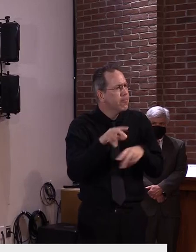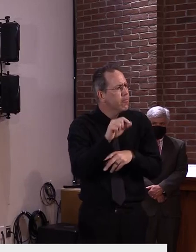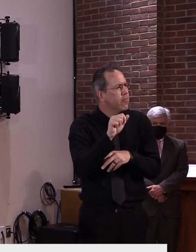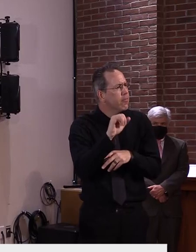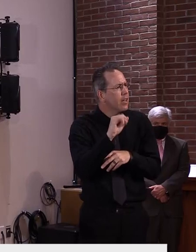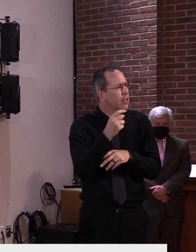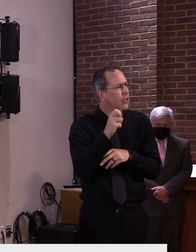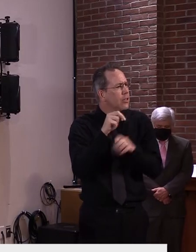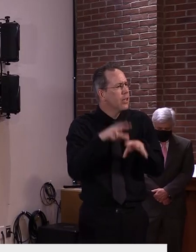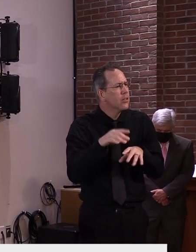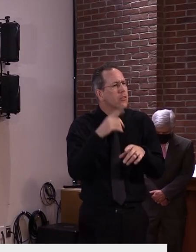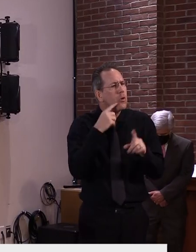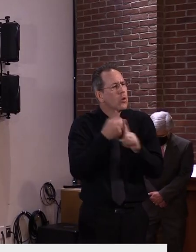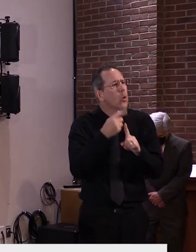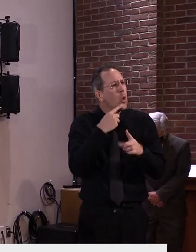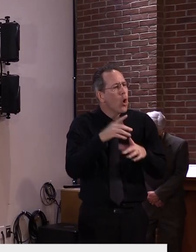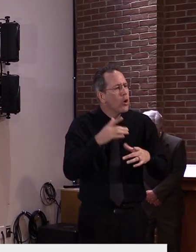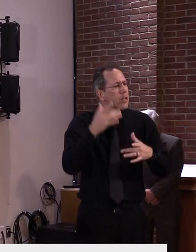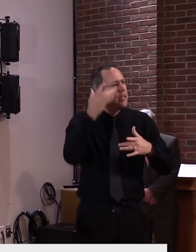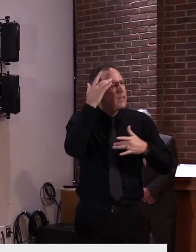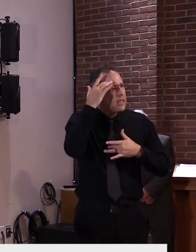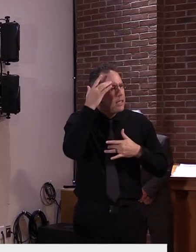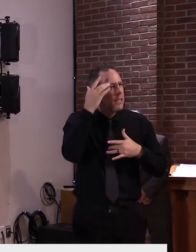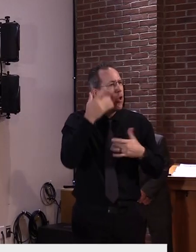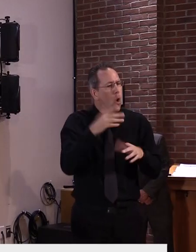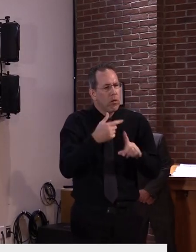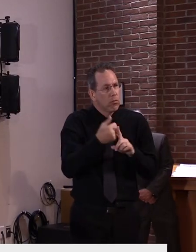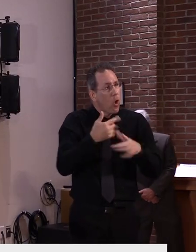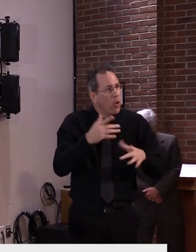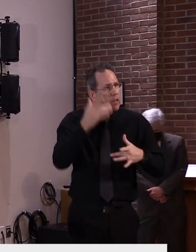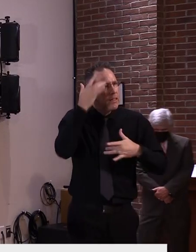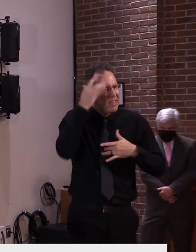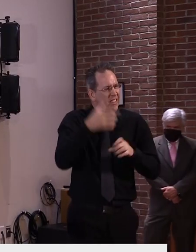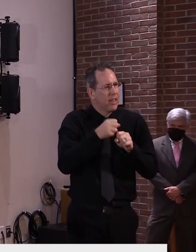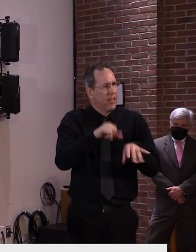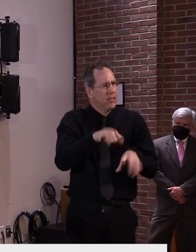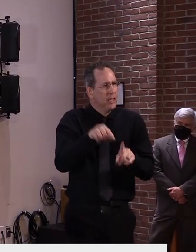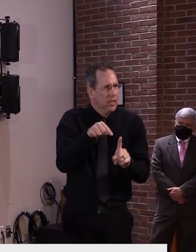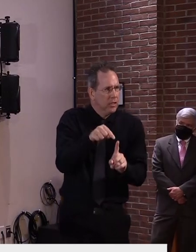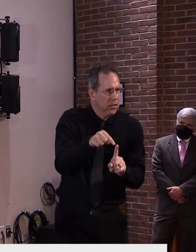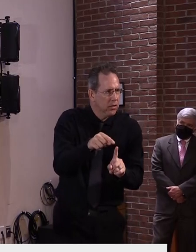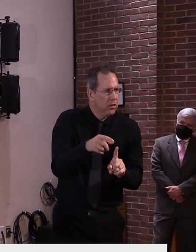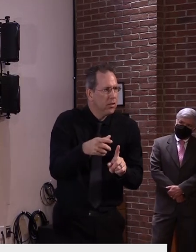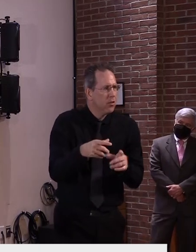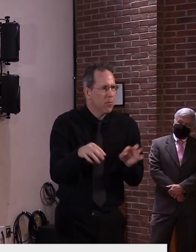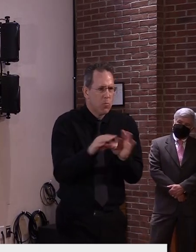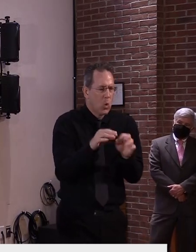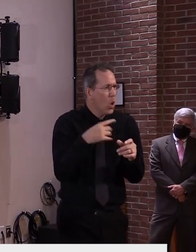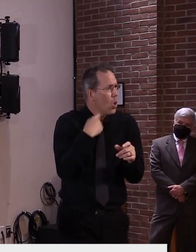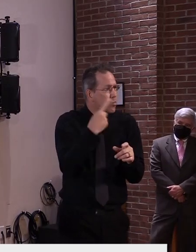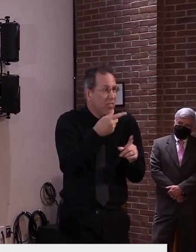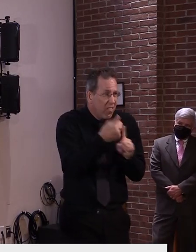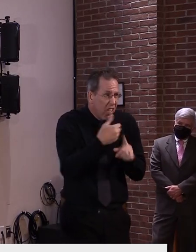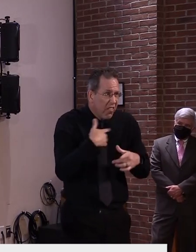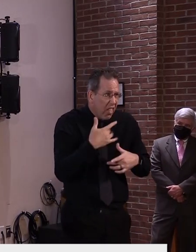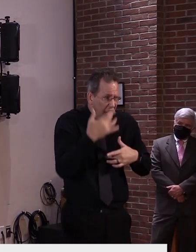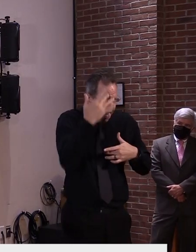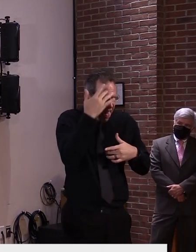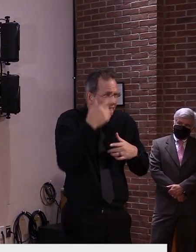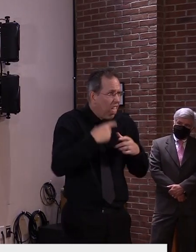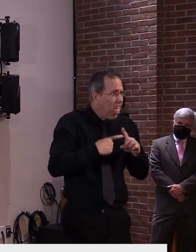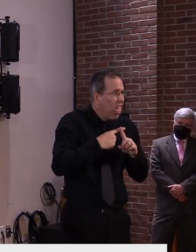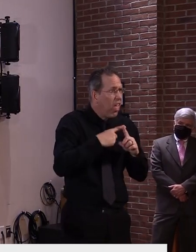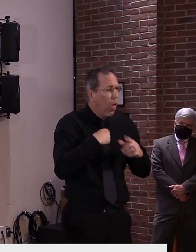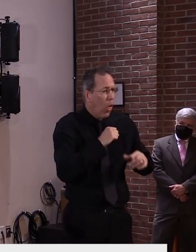define pretty quickly, know what you need to do with that individual, and not wait days for a test result to come back. So if you have